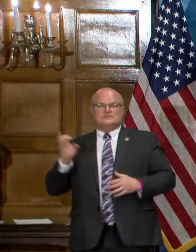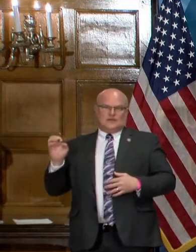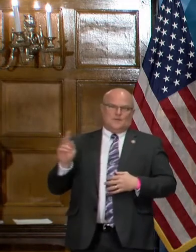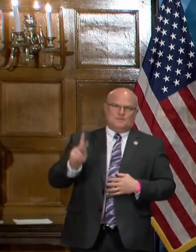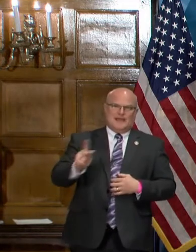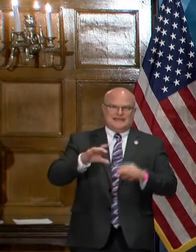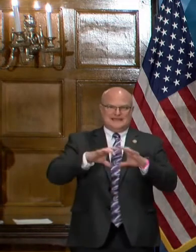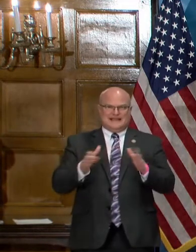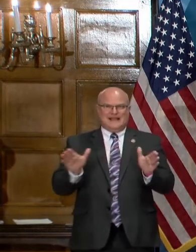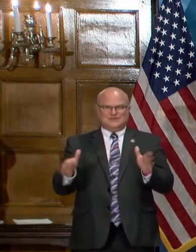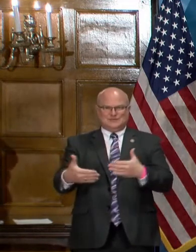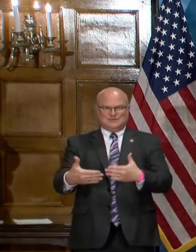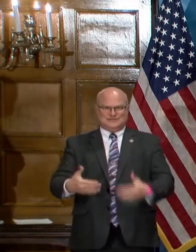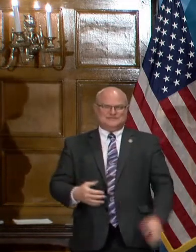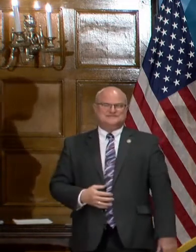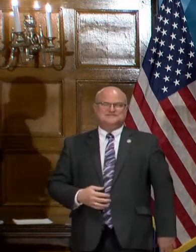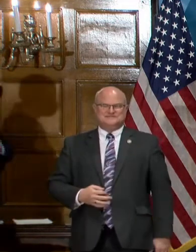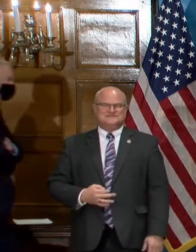return to their classrooms.